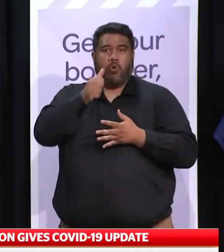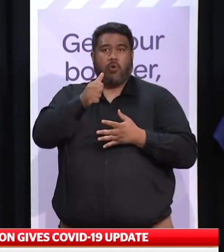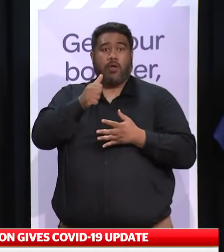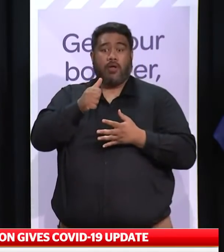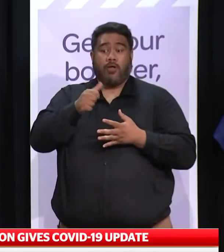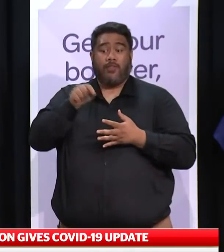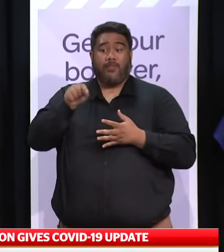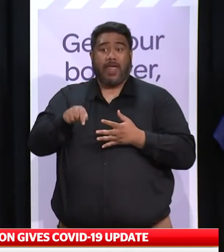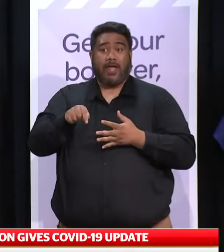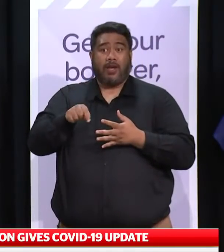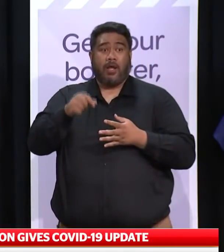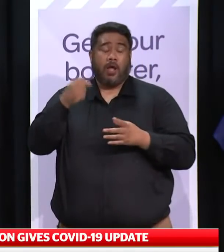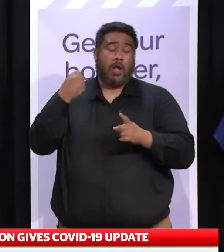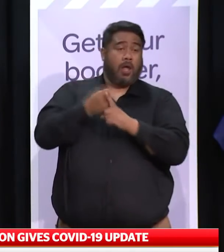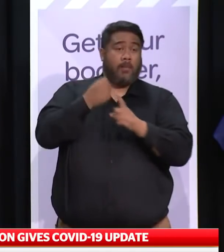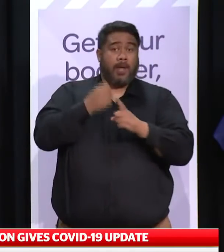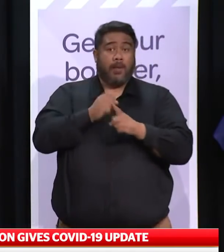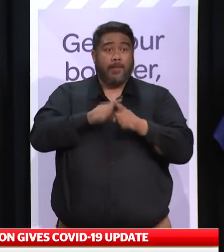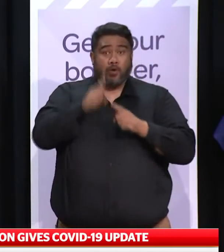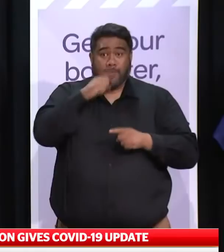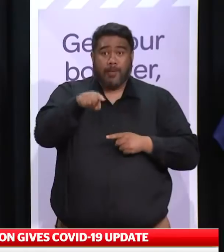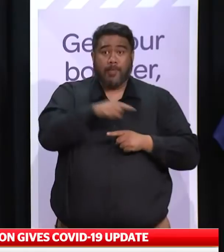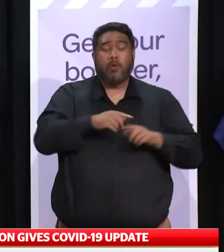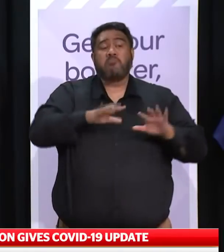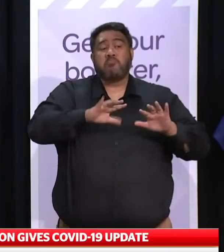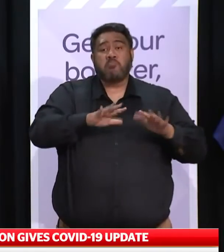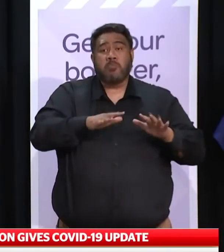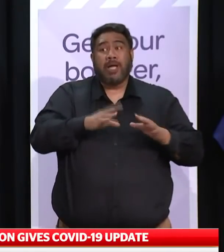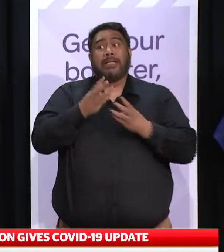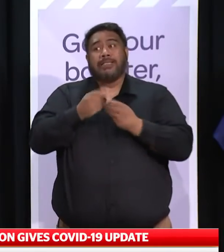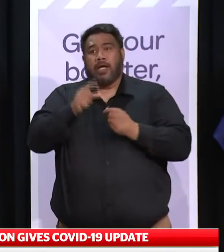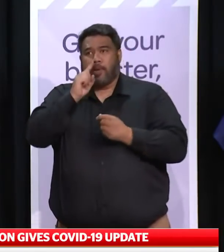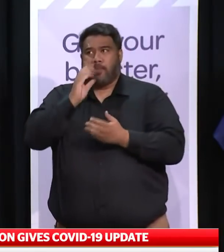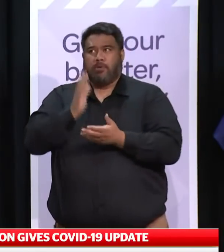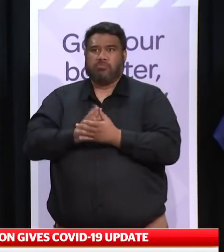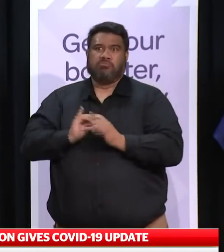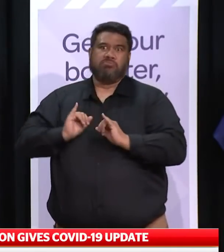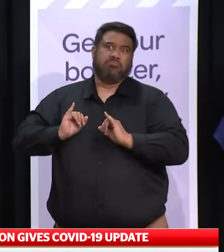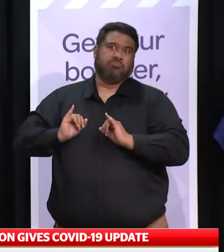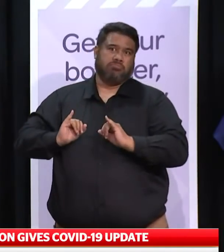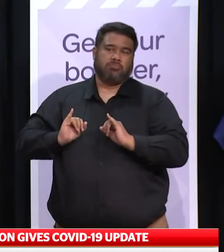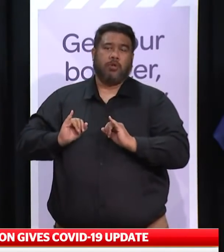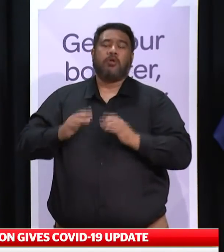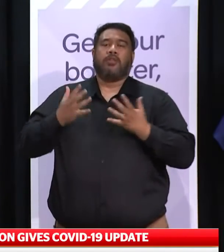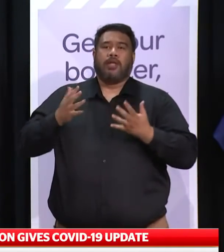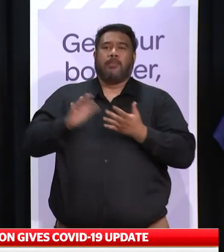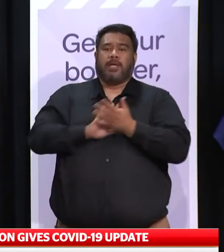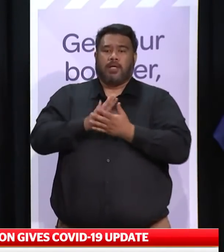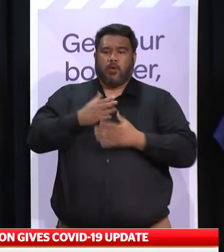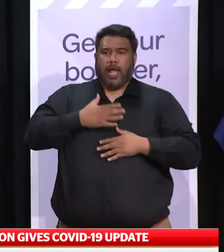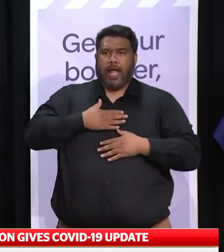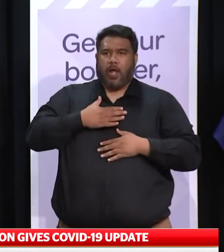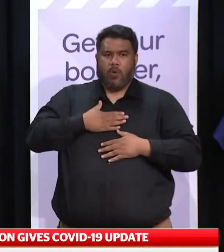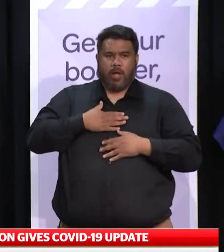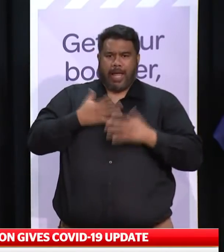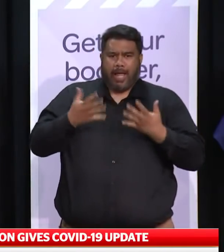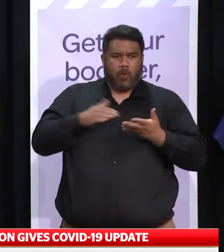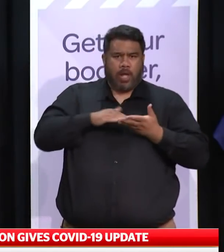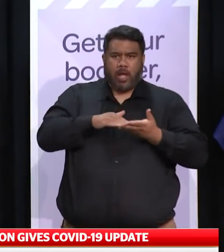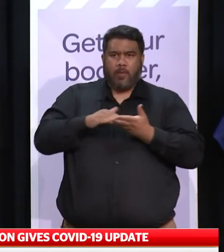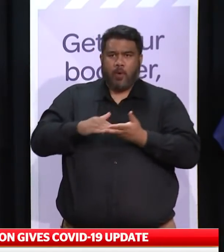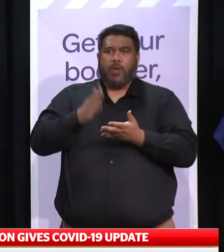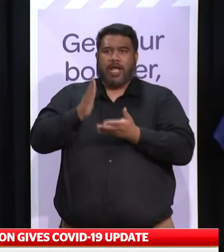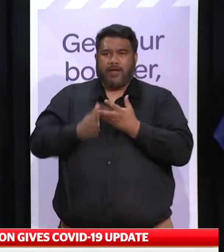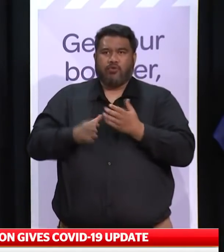it will be a mild to moderate style illness. For some it will be more severe. We have to design our approach bearing all